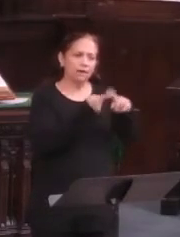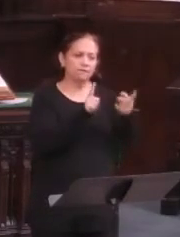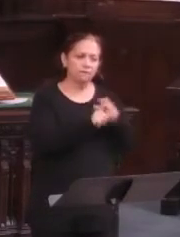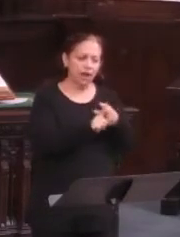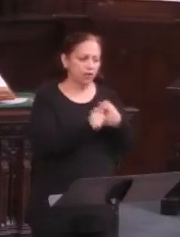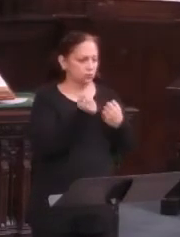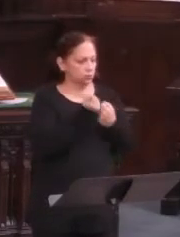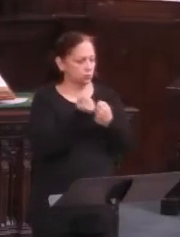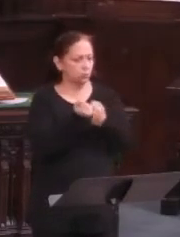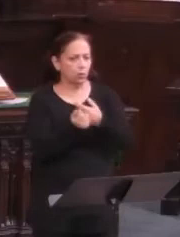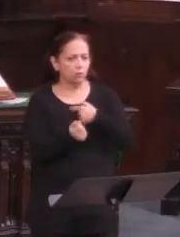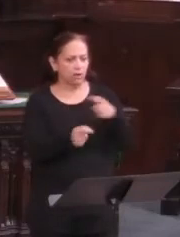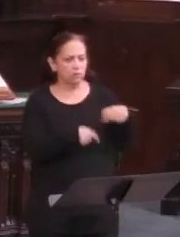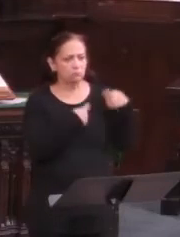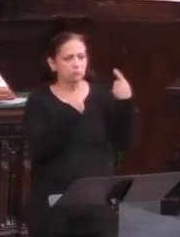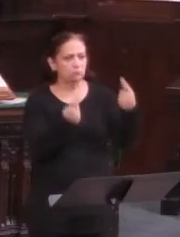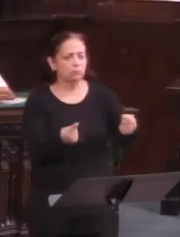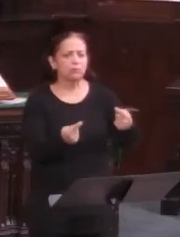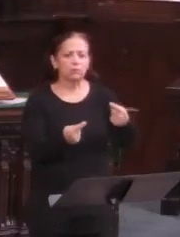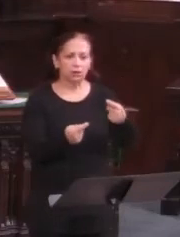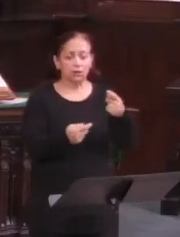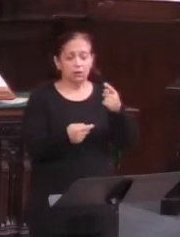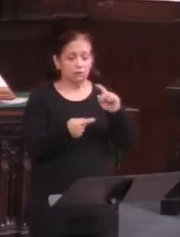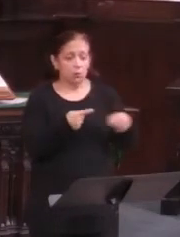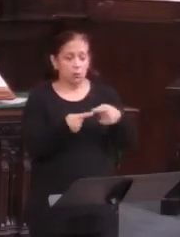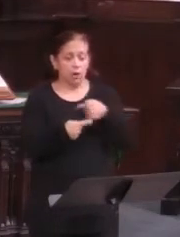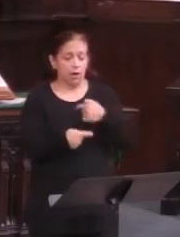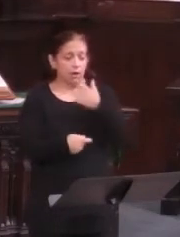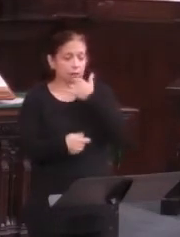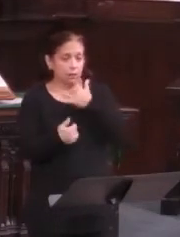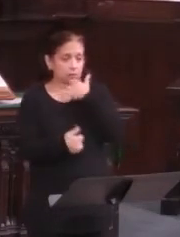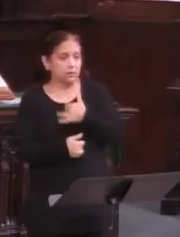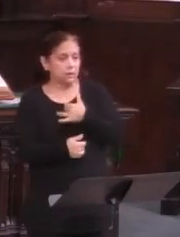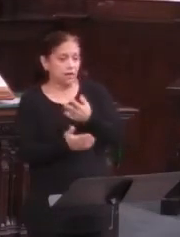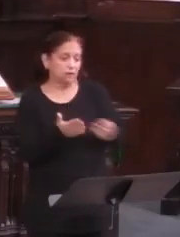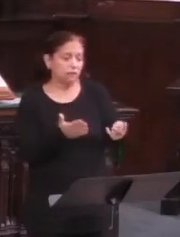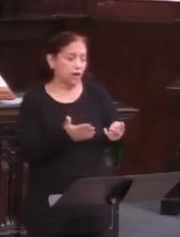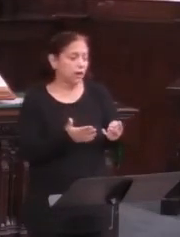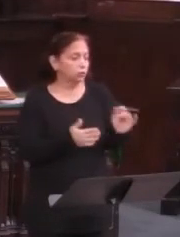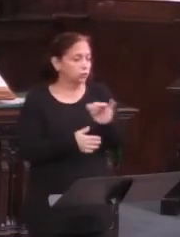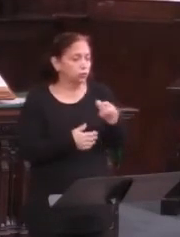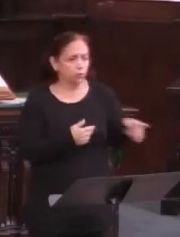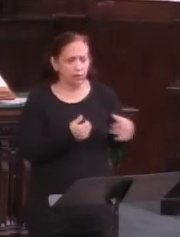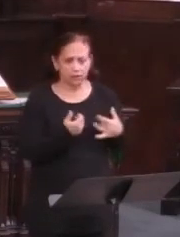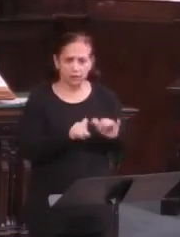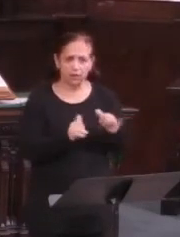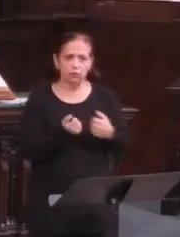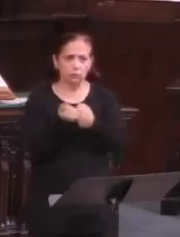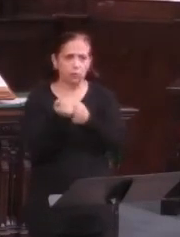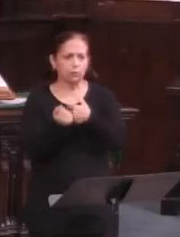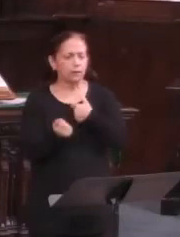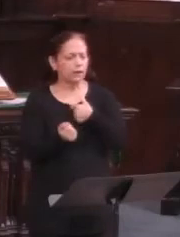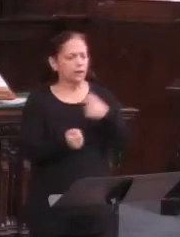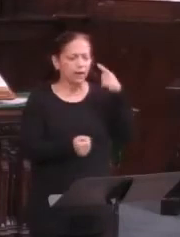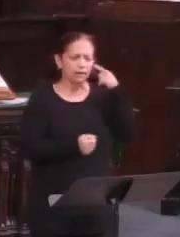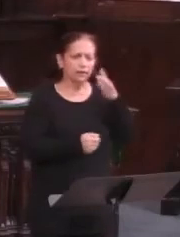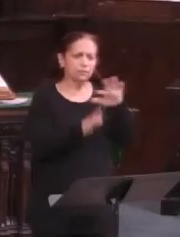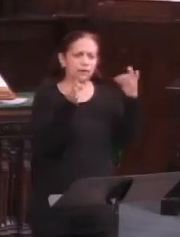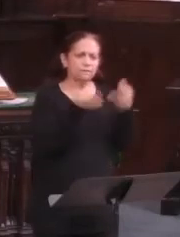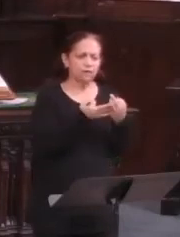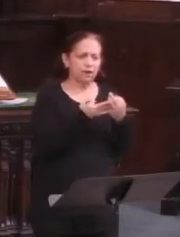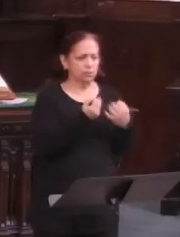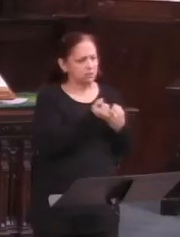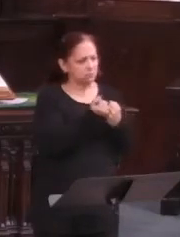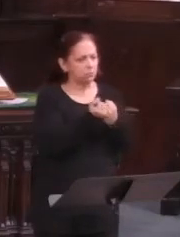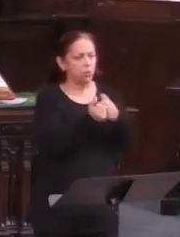been by my side even when I made mistakes and failed them. I think of my family's loyalty to one